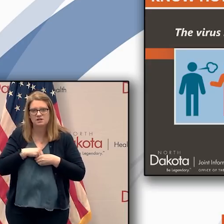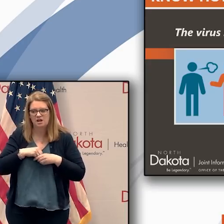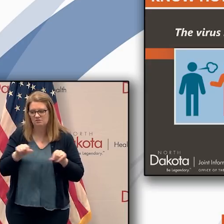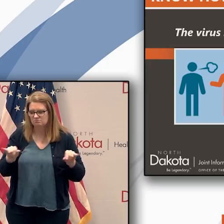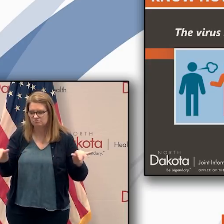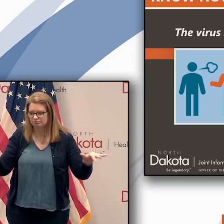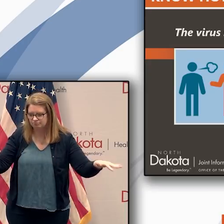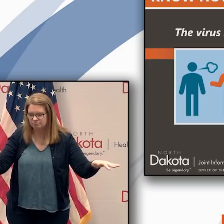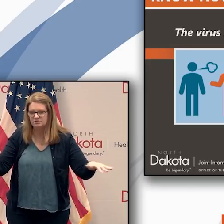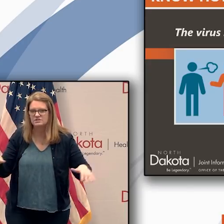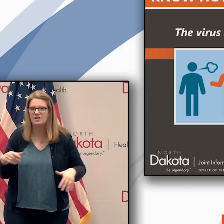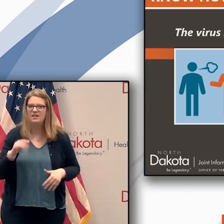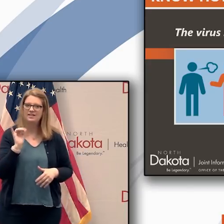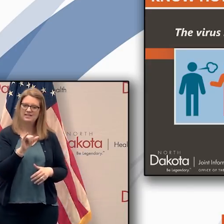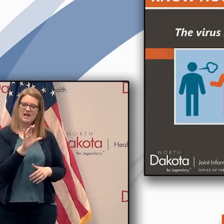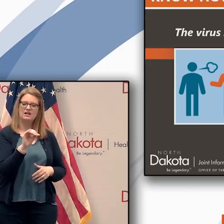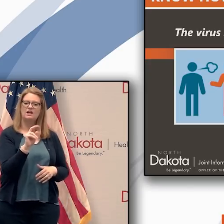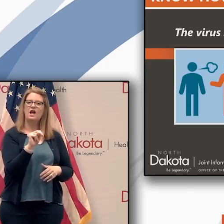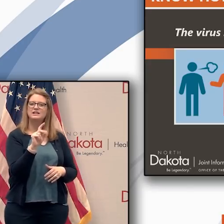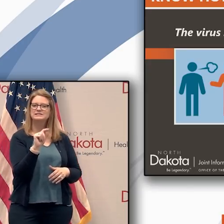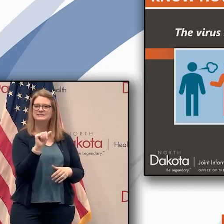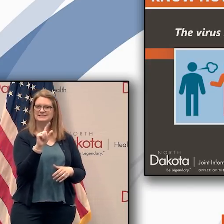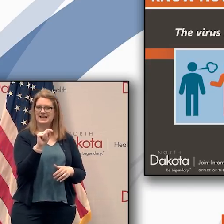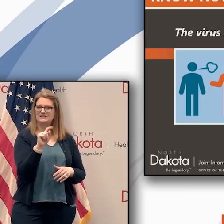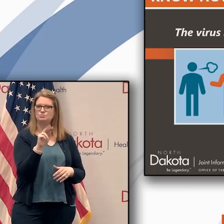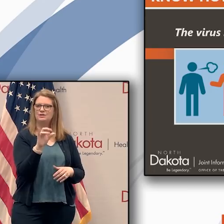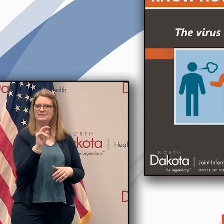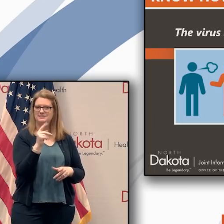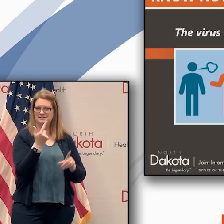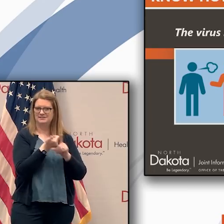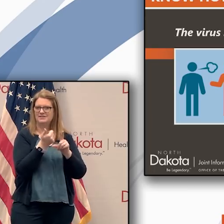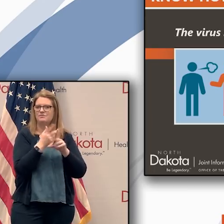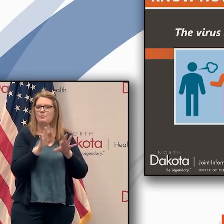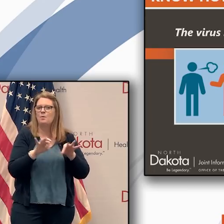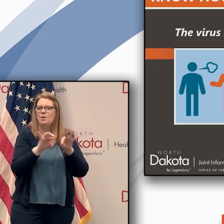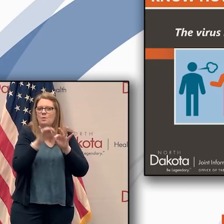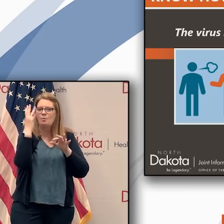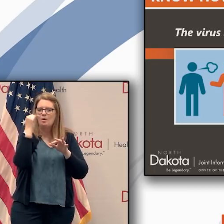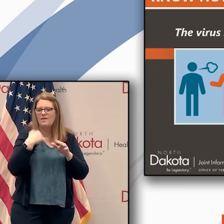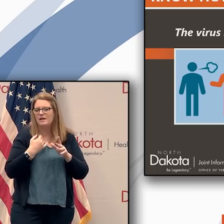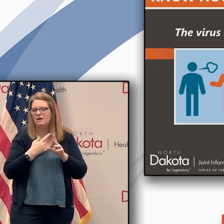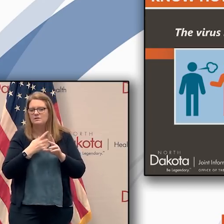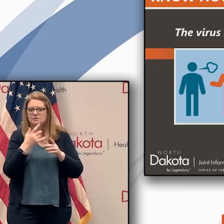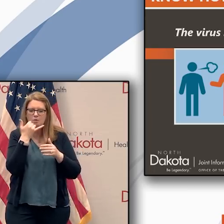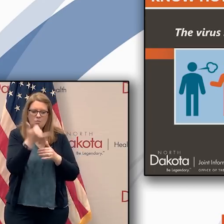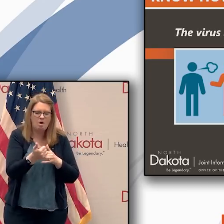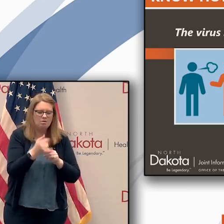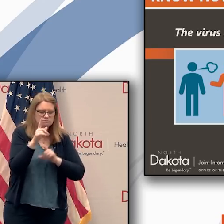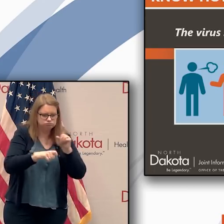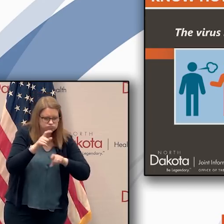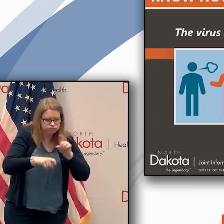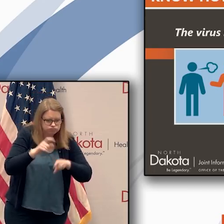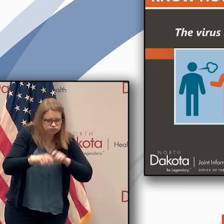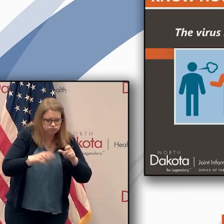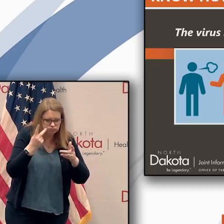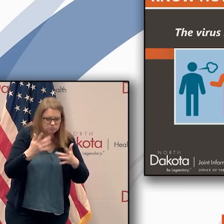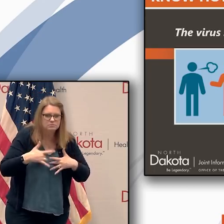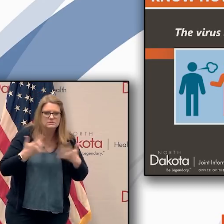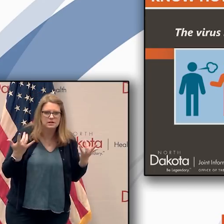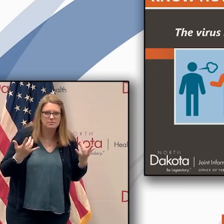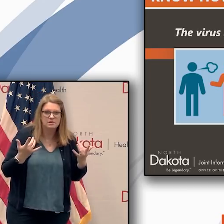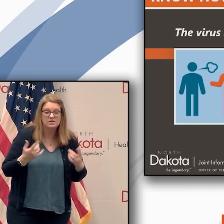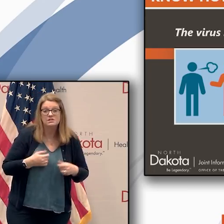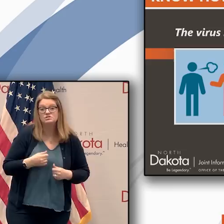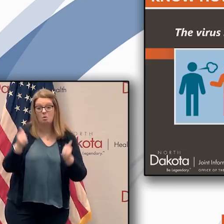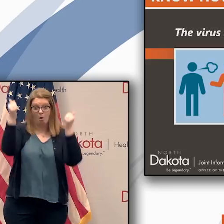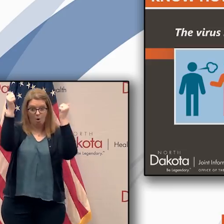and who is symptomatic and who not. But remember again that it's not just people that have symptoms, but people that don't also need to